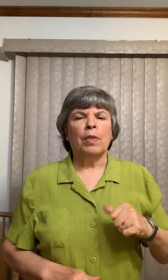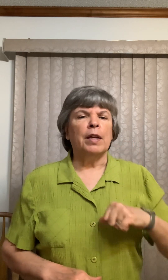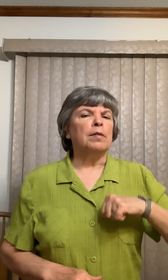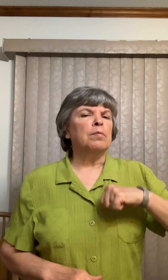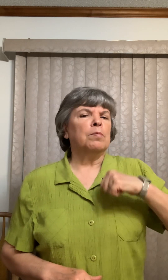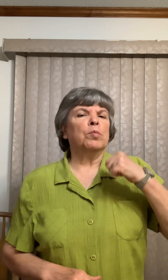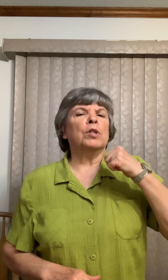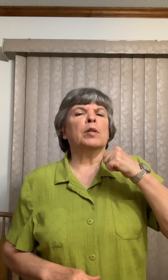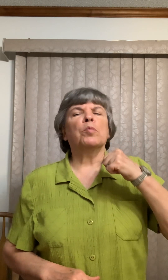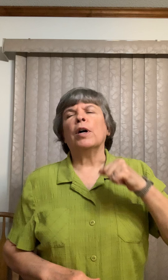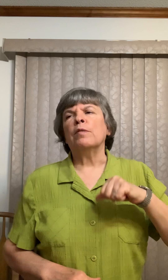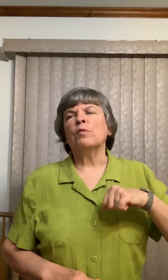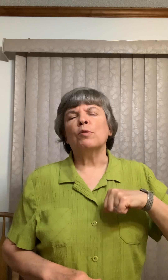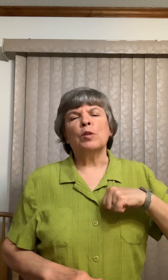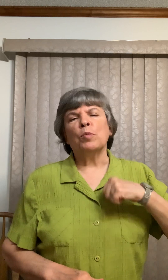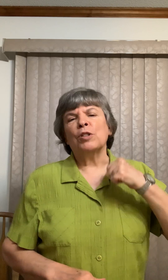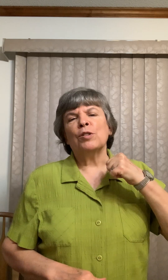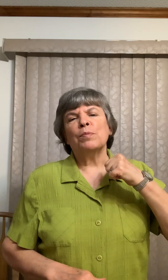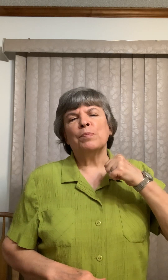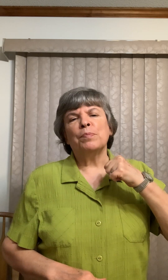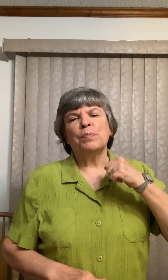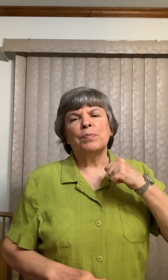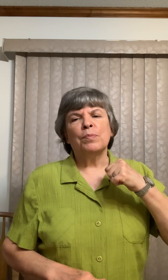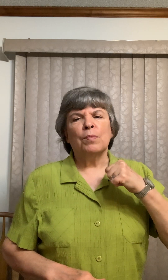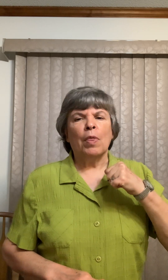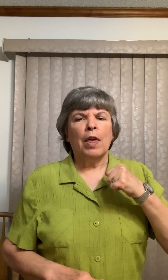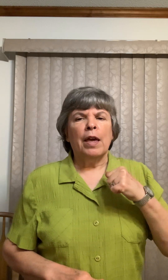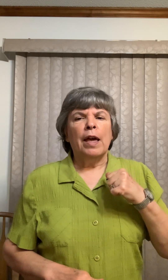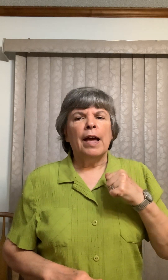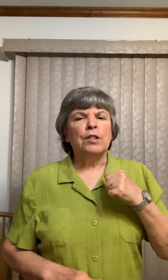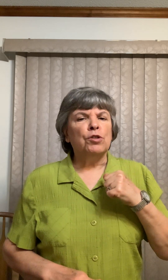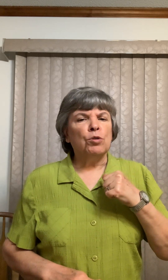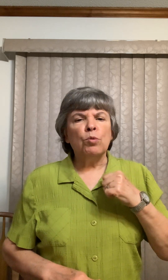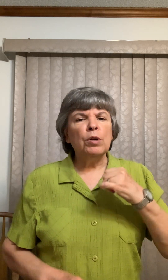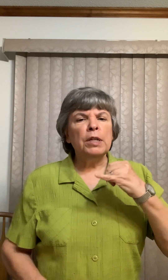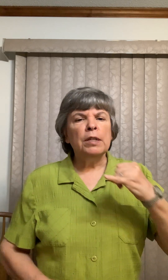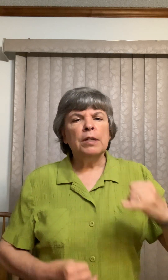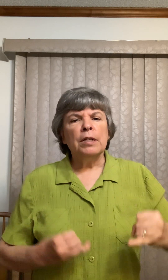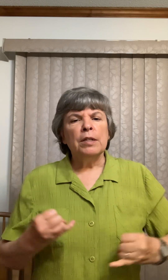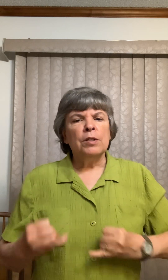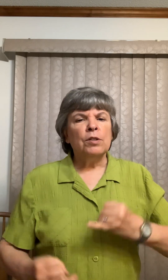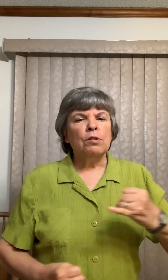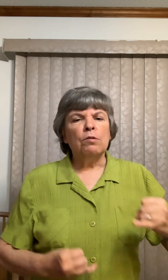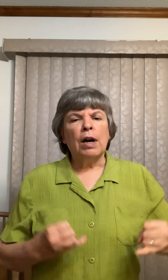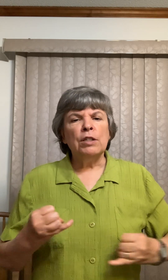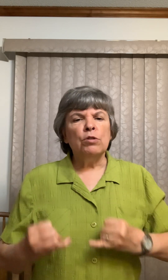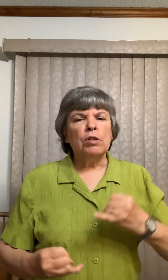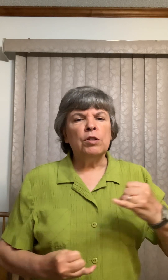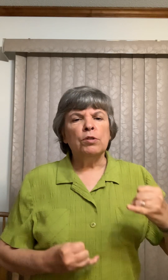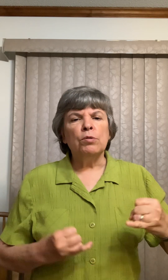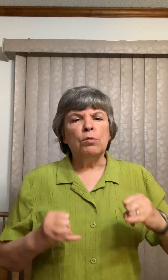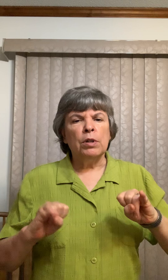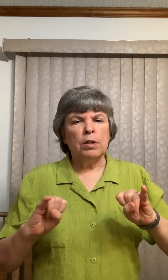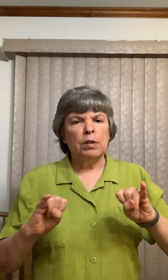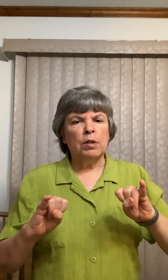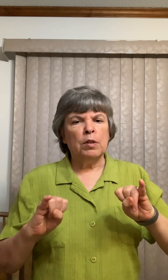And put on a prideful expression. And joy. So I usually do the